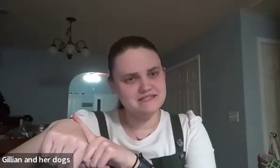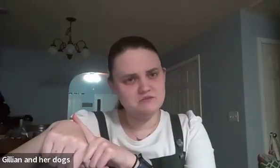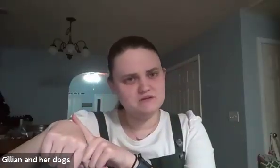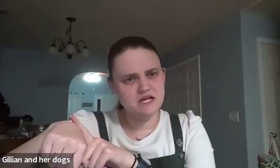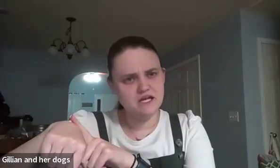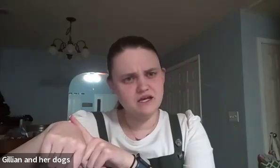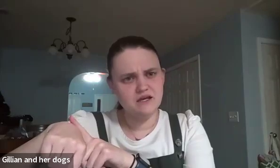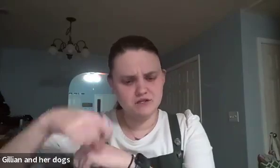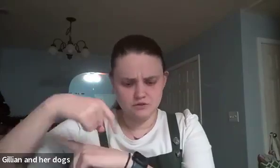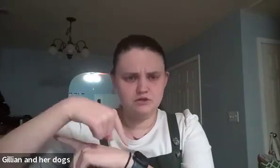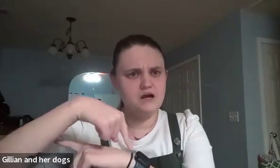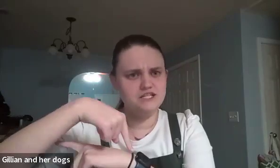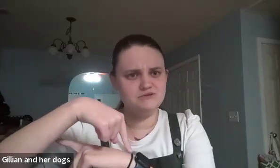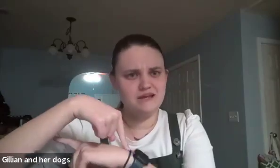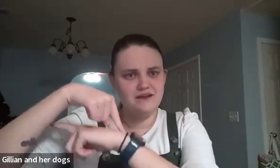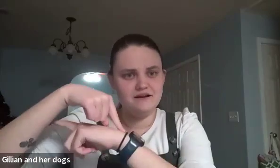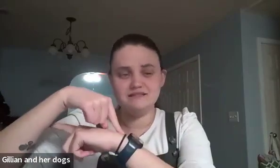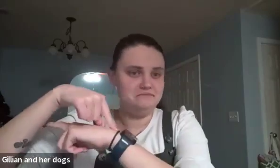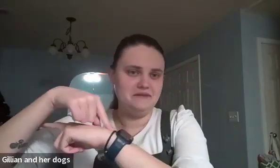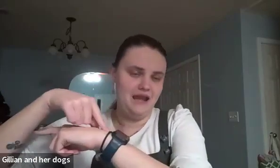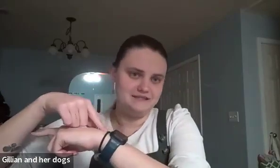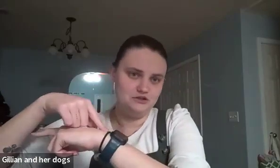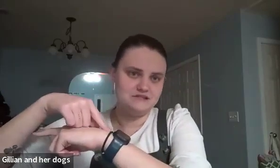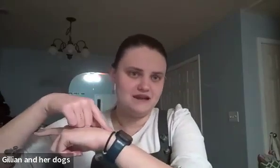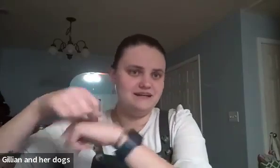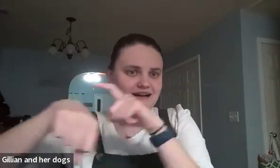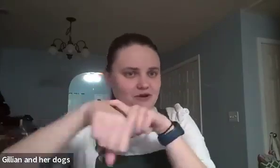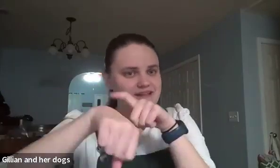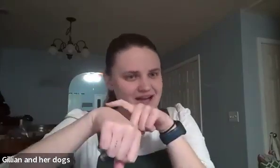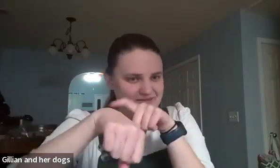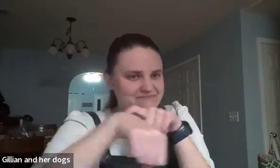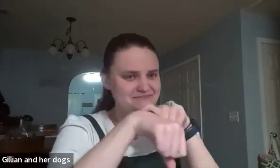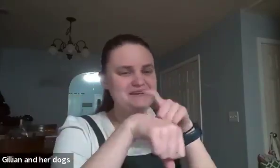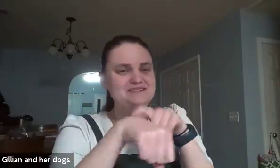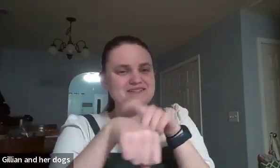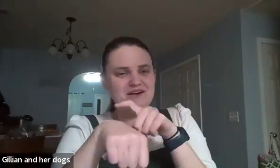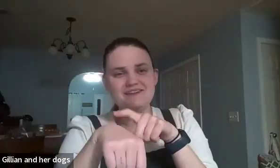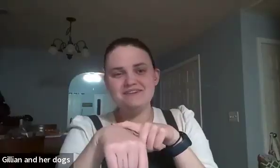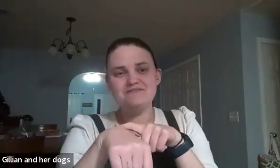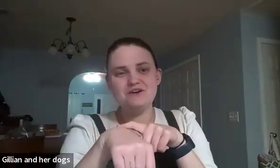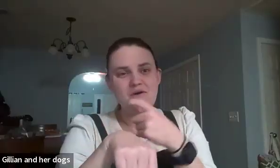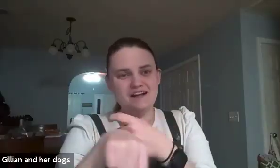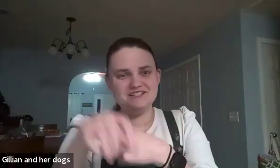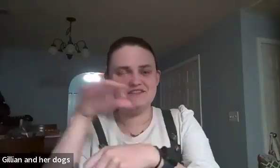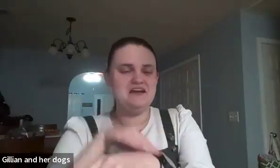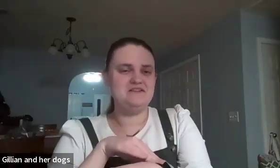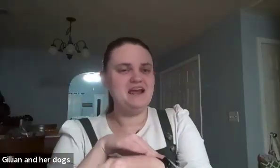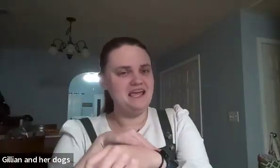then someone was like, your watch is right there. And I said, yeah, I still don't sign it. I go time. So even if your watch is on the other